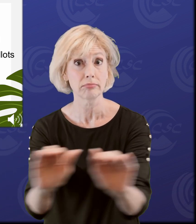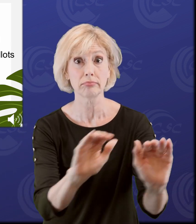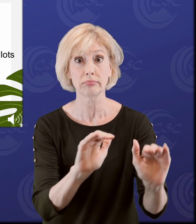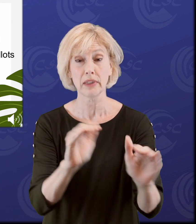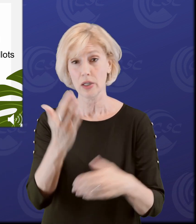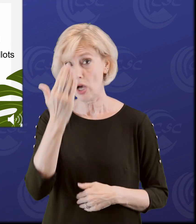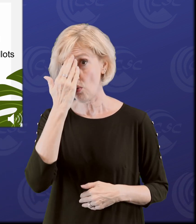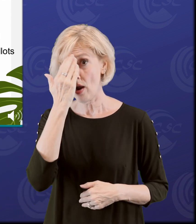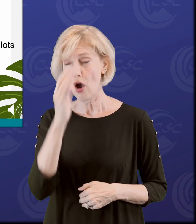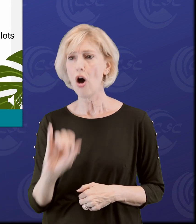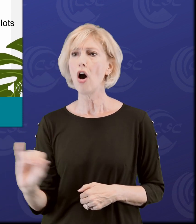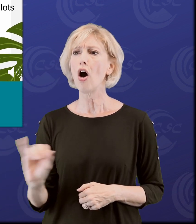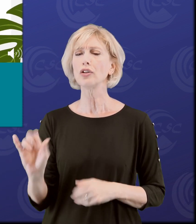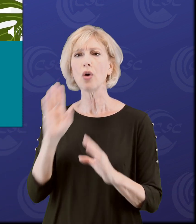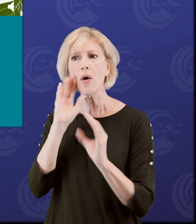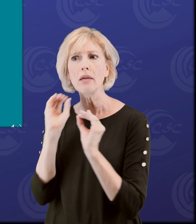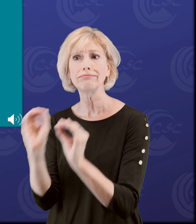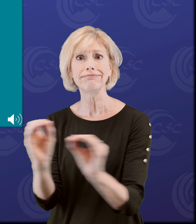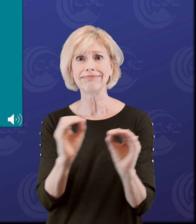outreach.